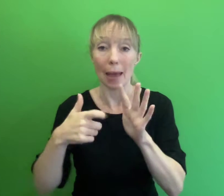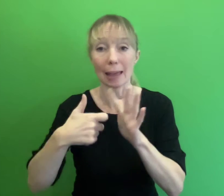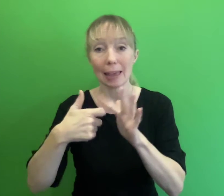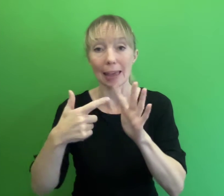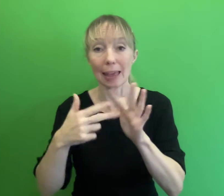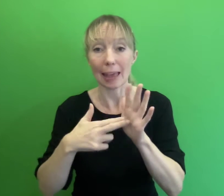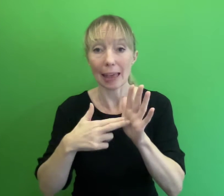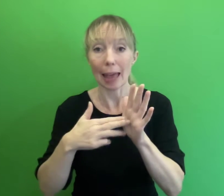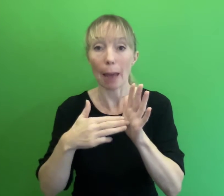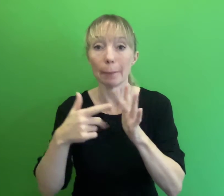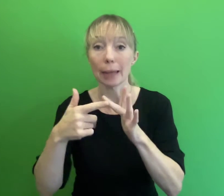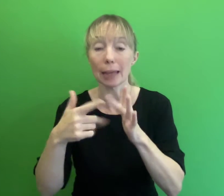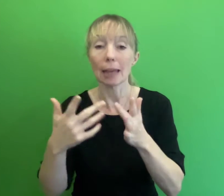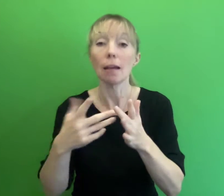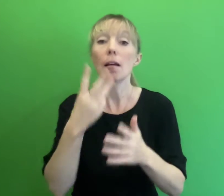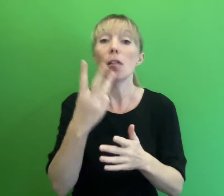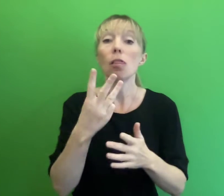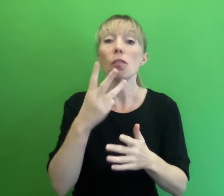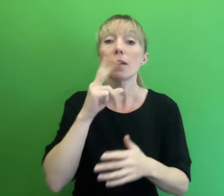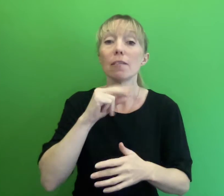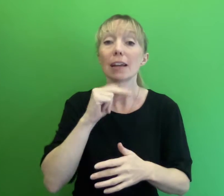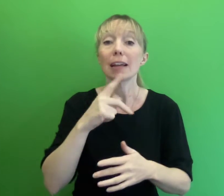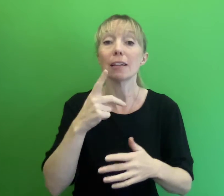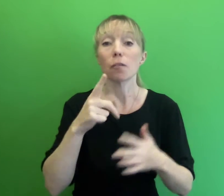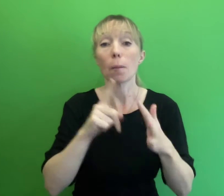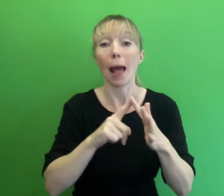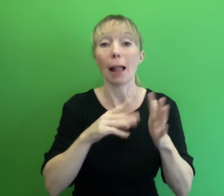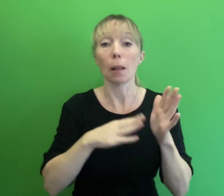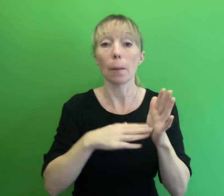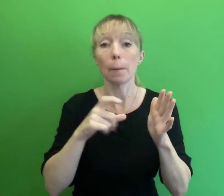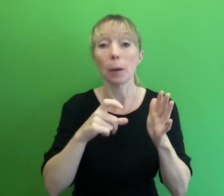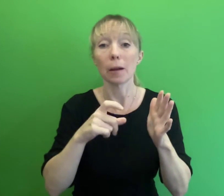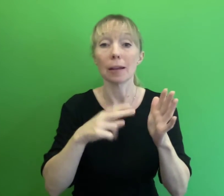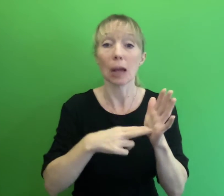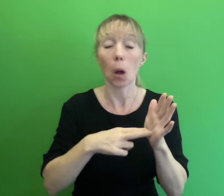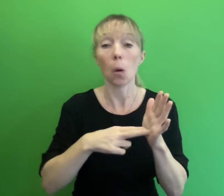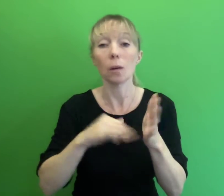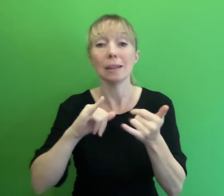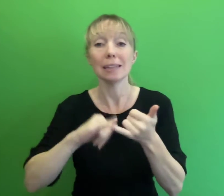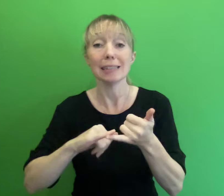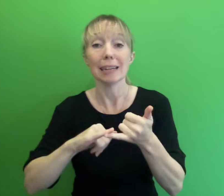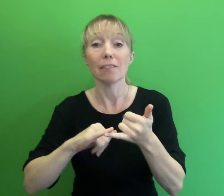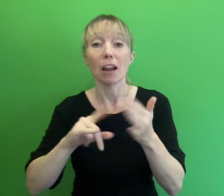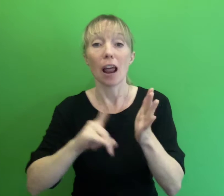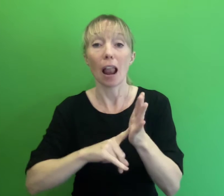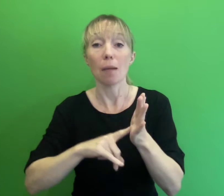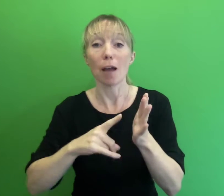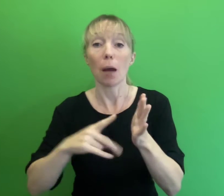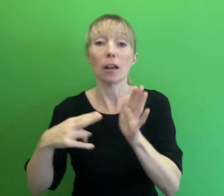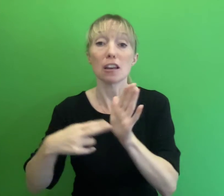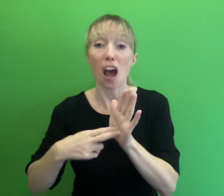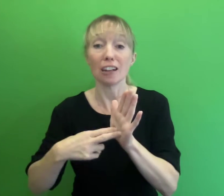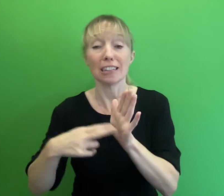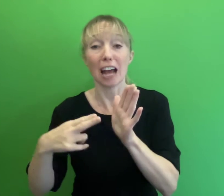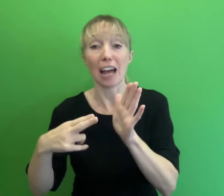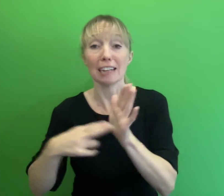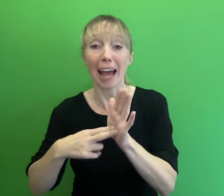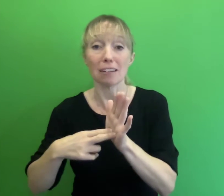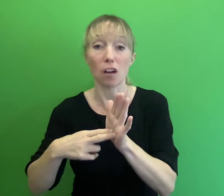guest artists Elle McNicol, Stephen Lightbrown and Nadia Nadaraja, 3